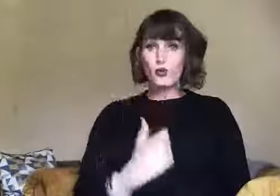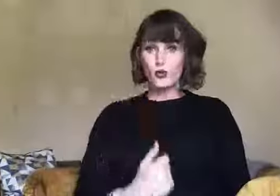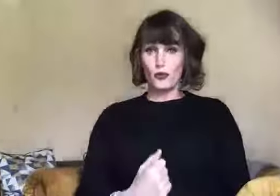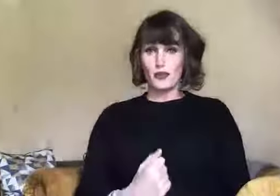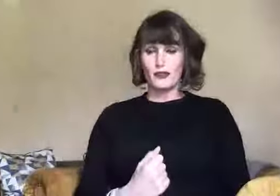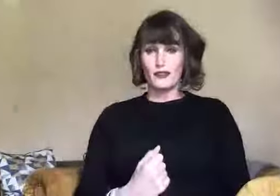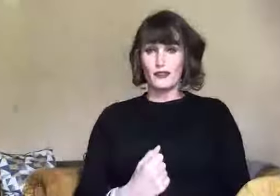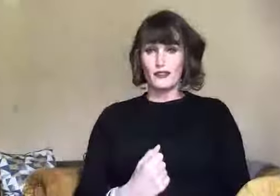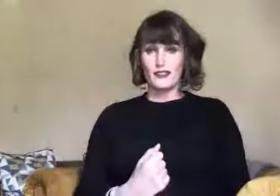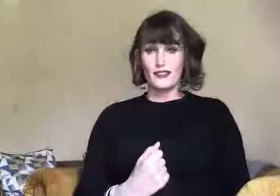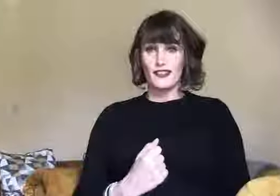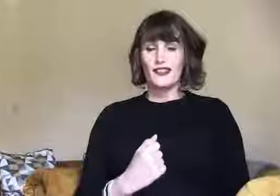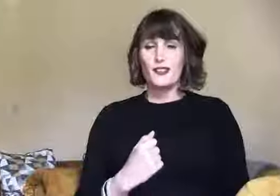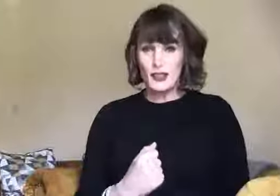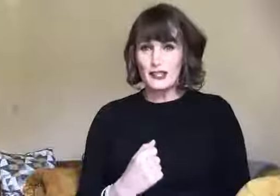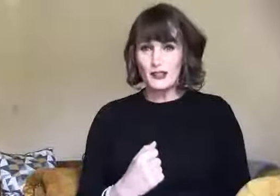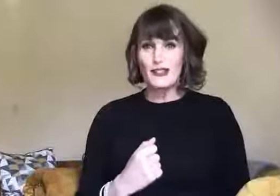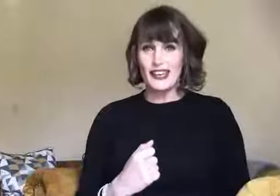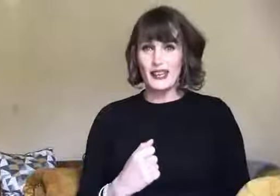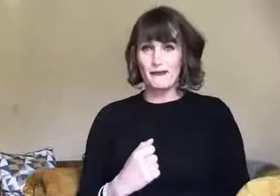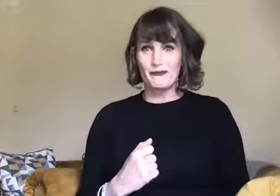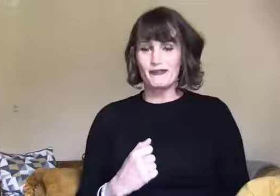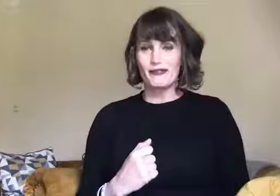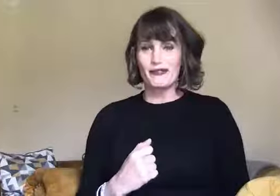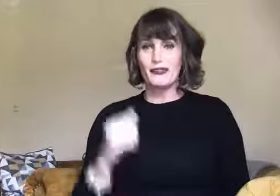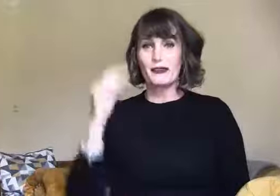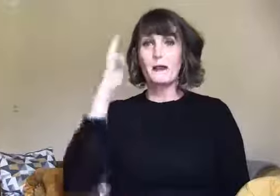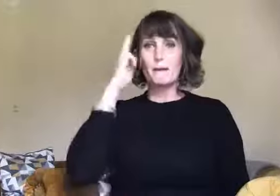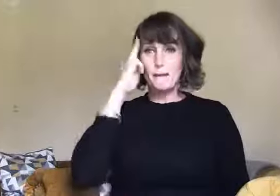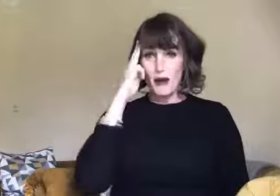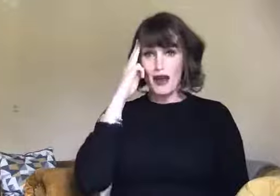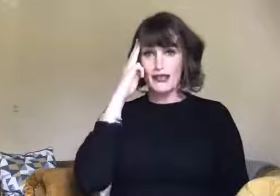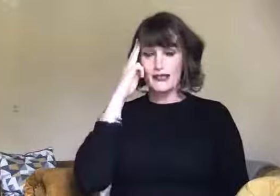soul. So let's do that again. Mind,